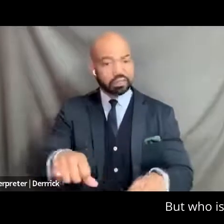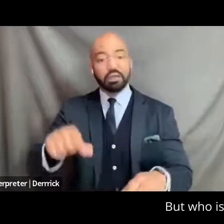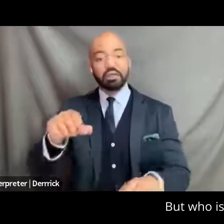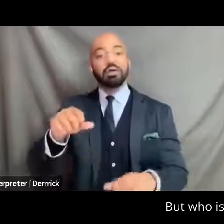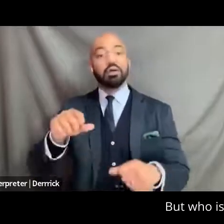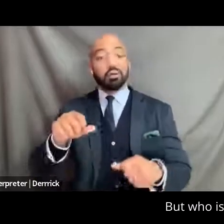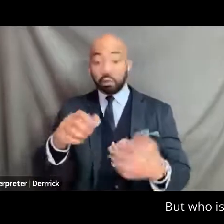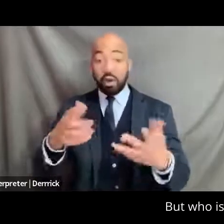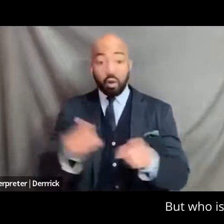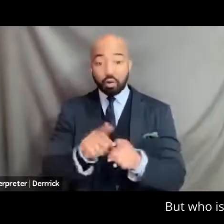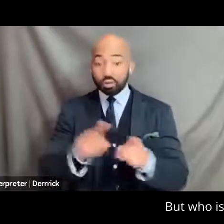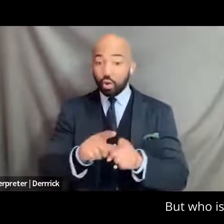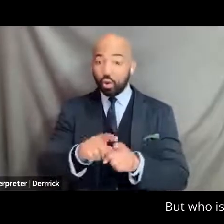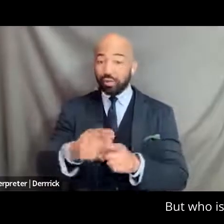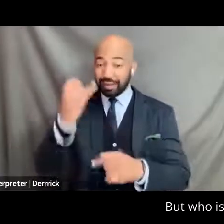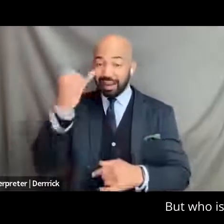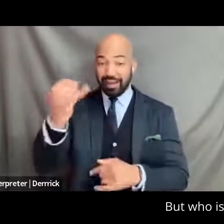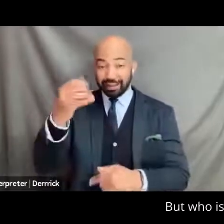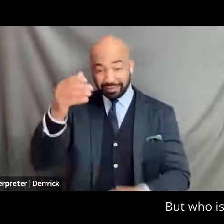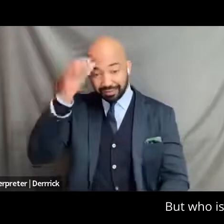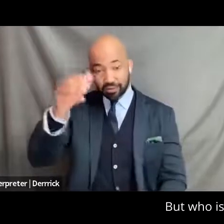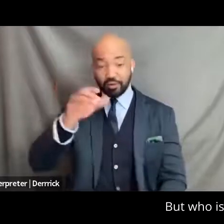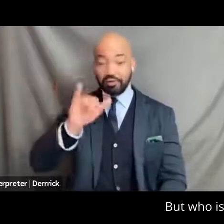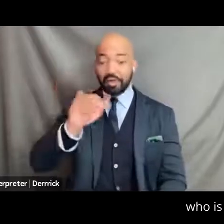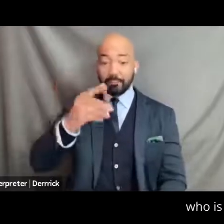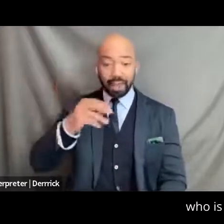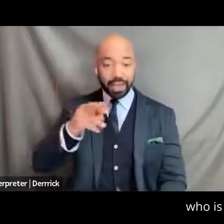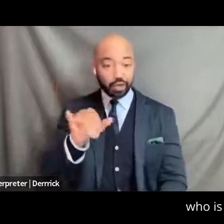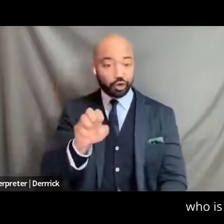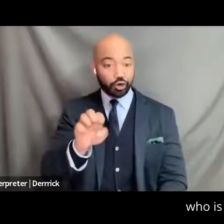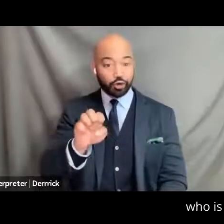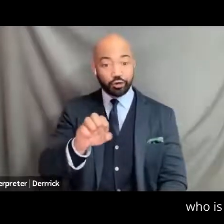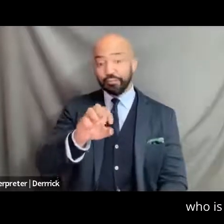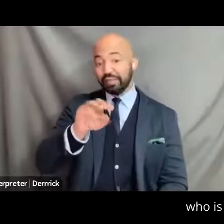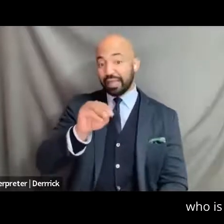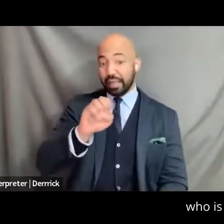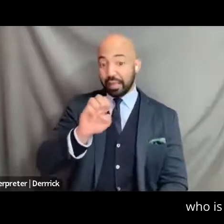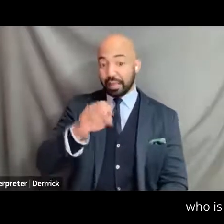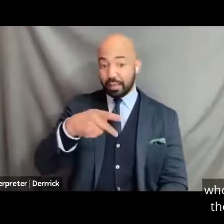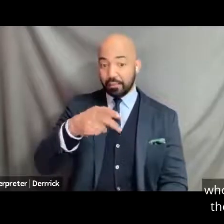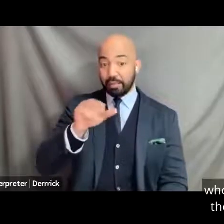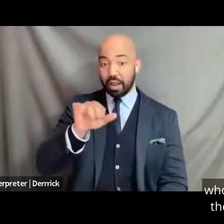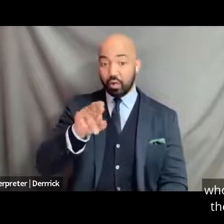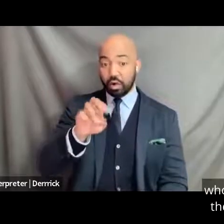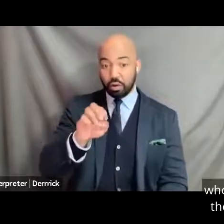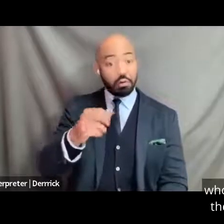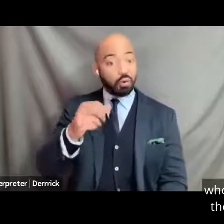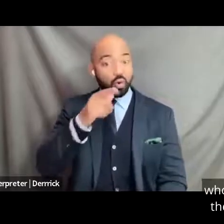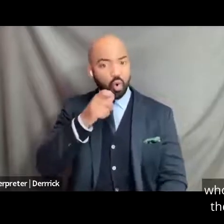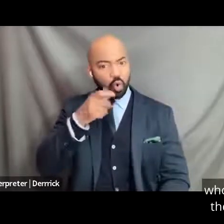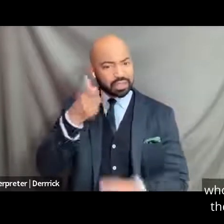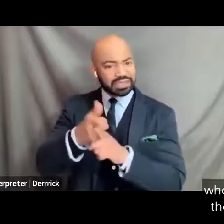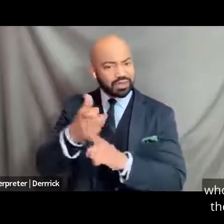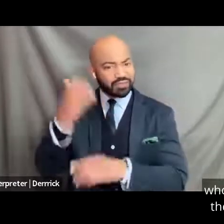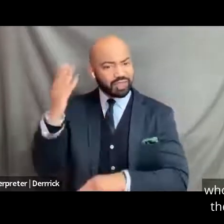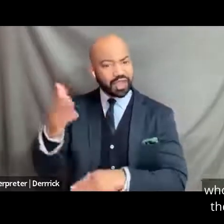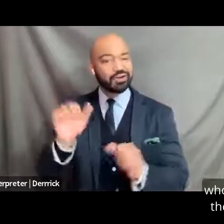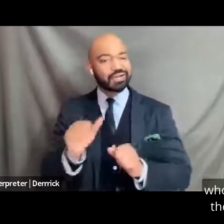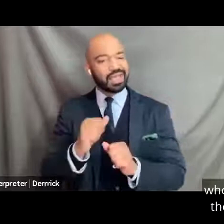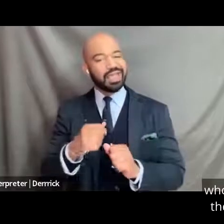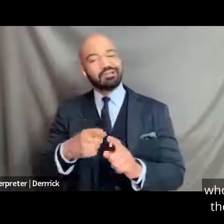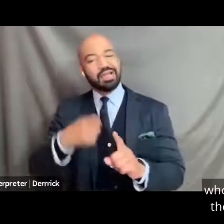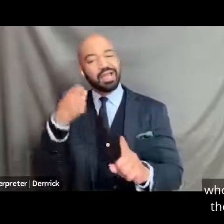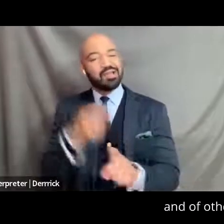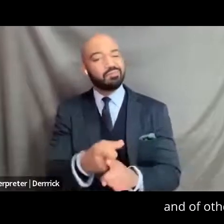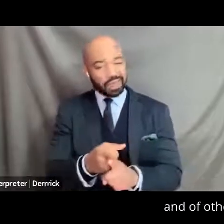who is present in these positions who is able to exercise power who is able to influence the work of this